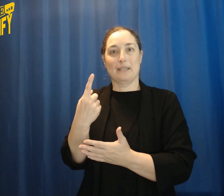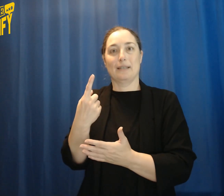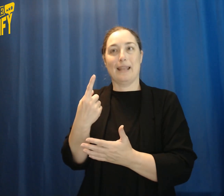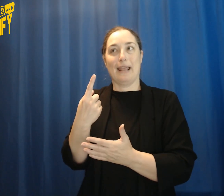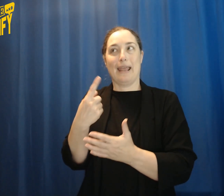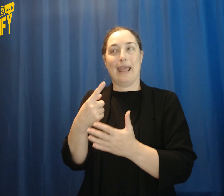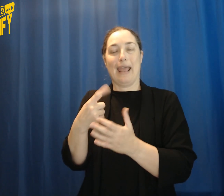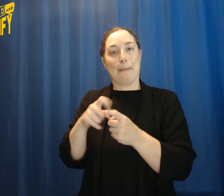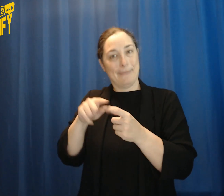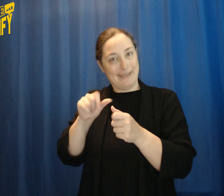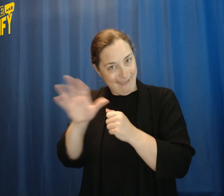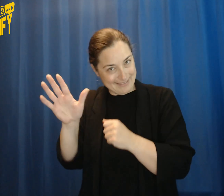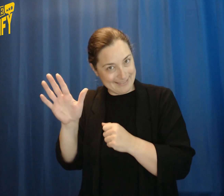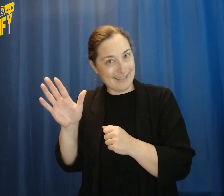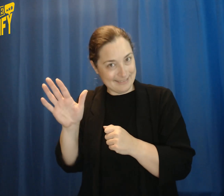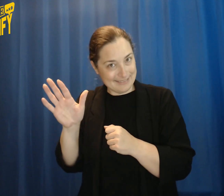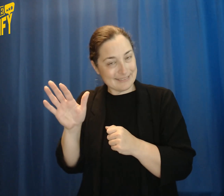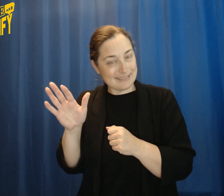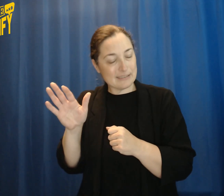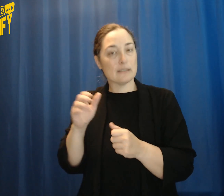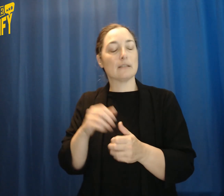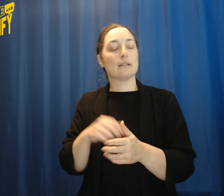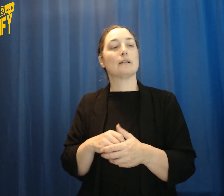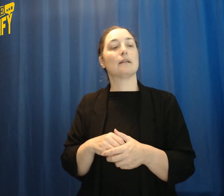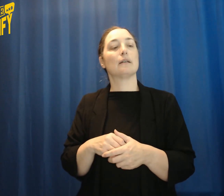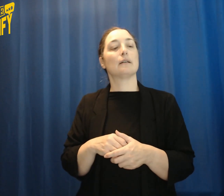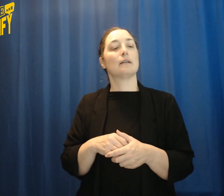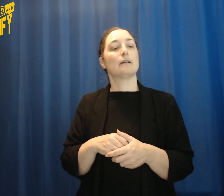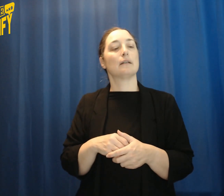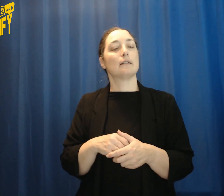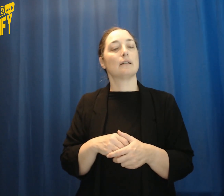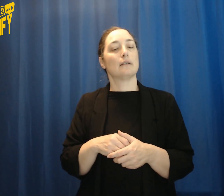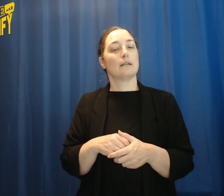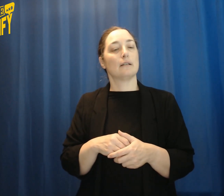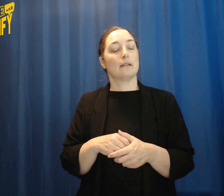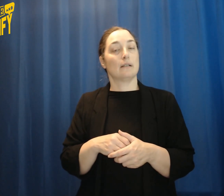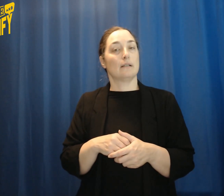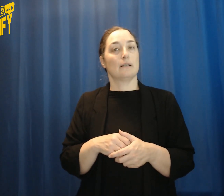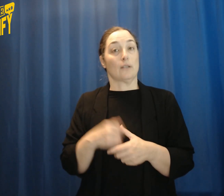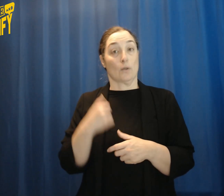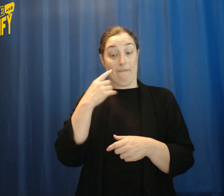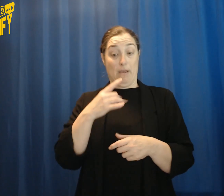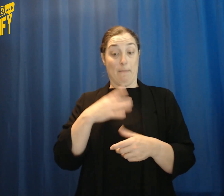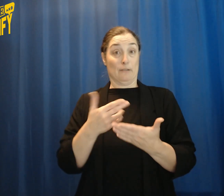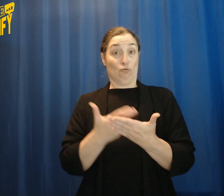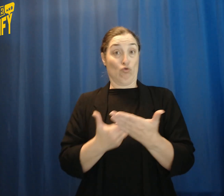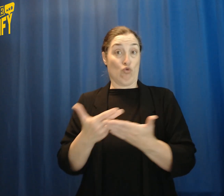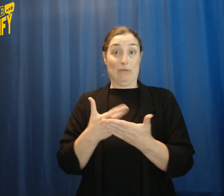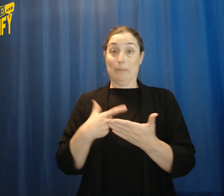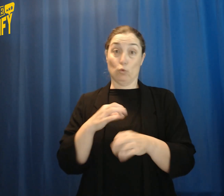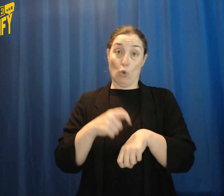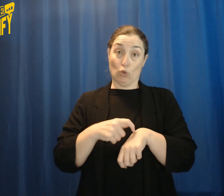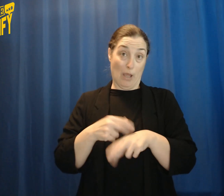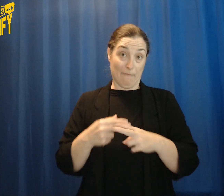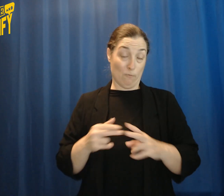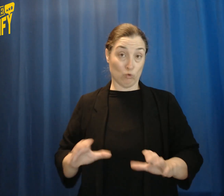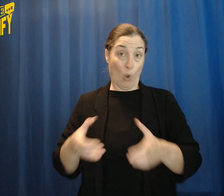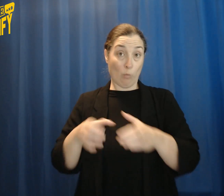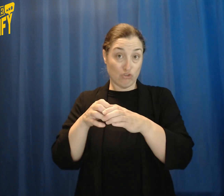show. And so I found myself drawing because I didn't have time to do my sculpture, because a lot of my time was